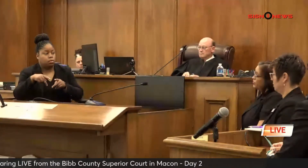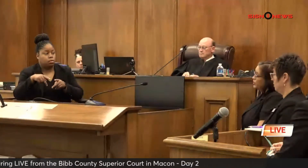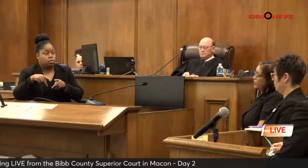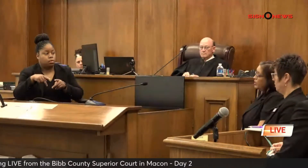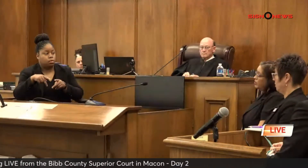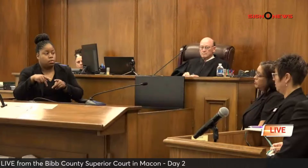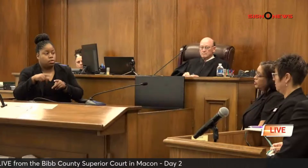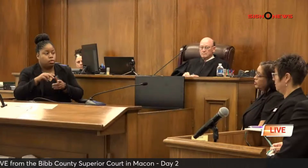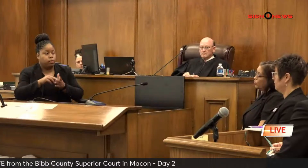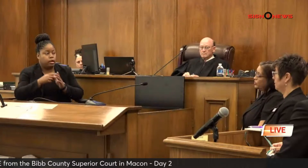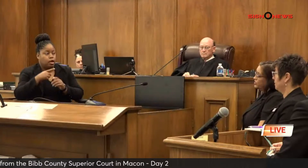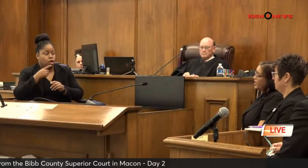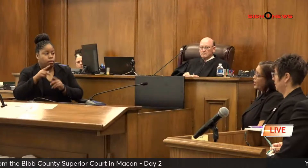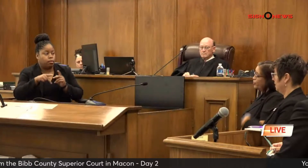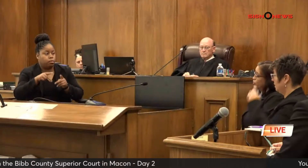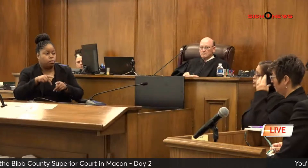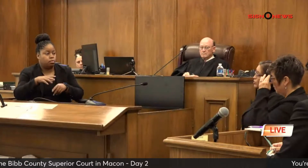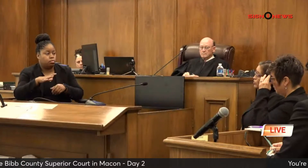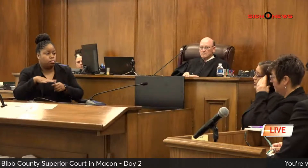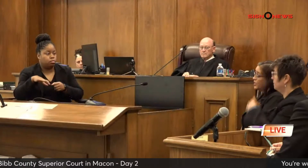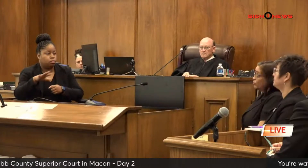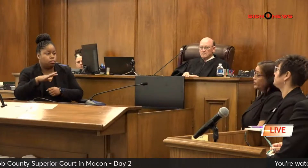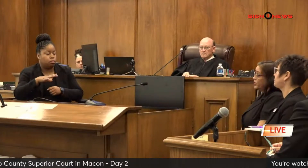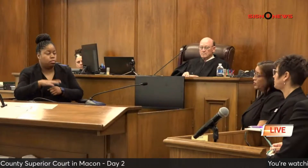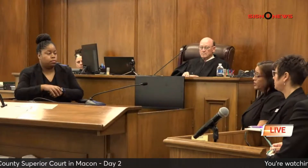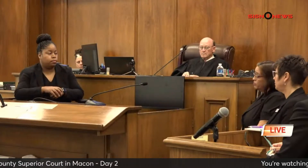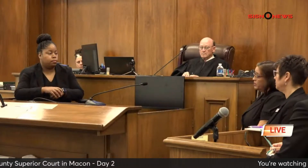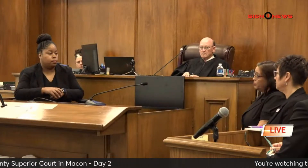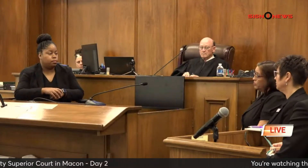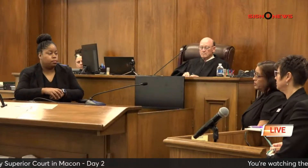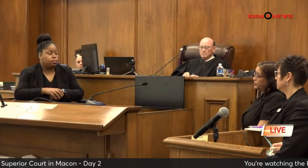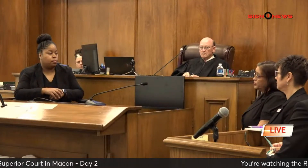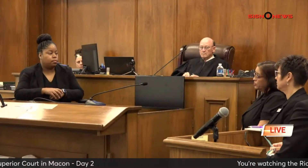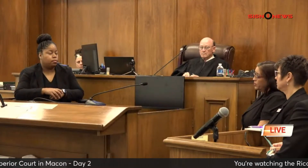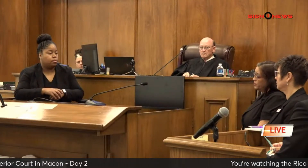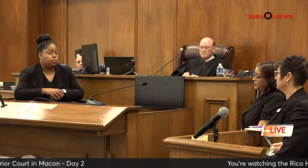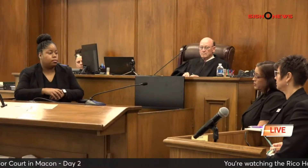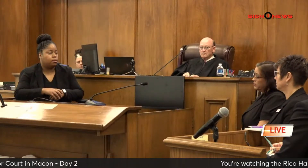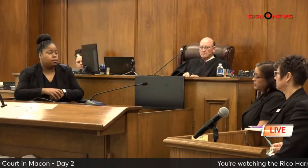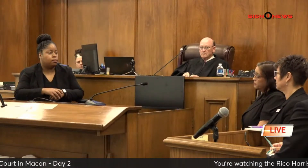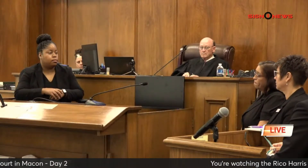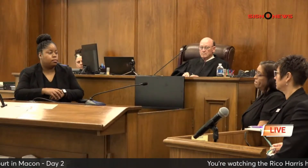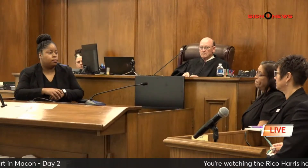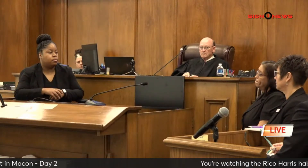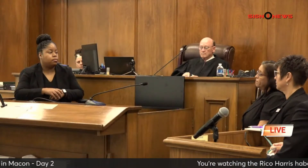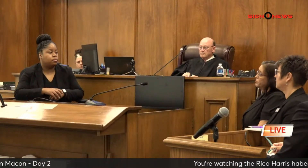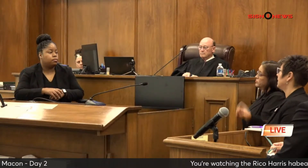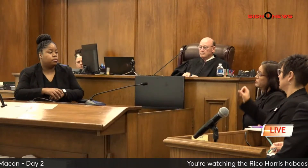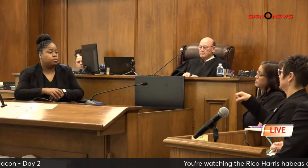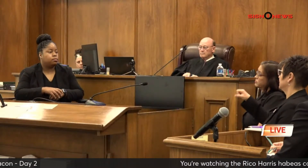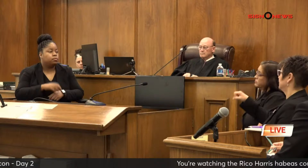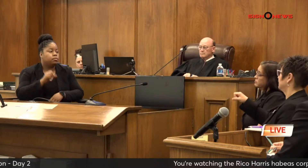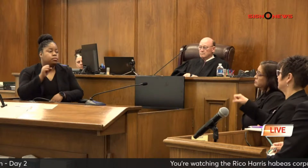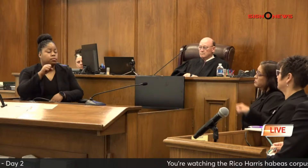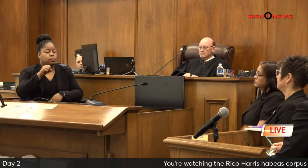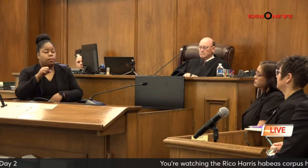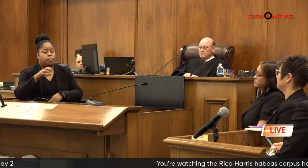Do you mean, when you say others, communicating with hearing people in the general public? Yes.